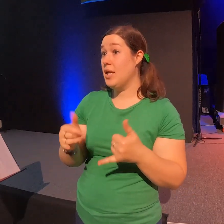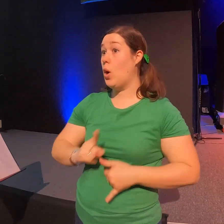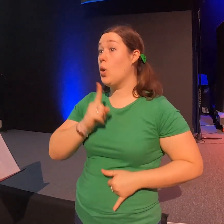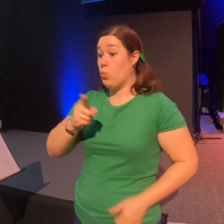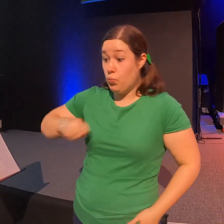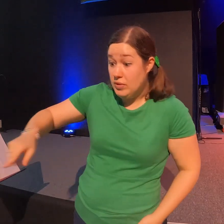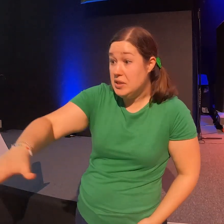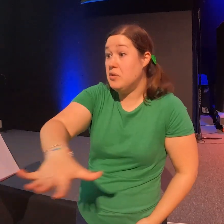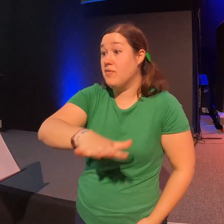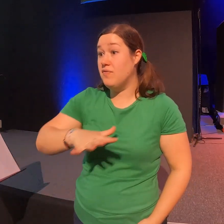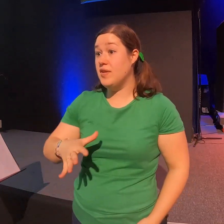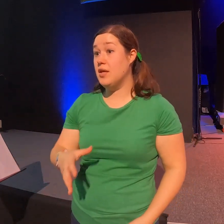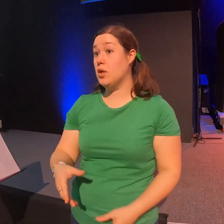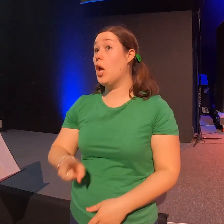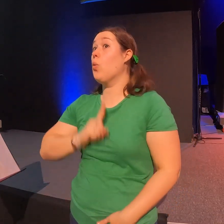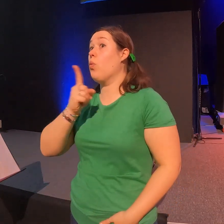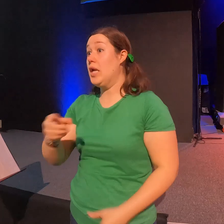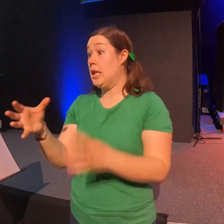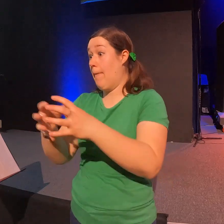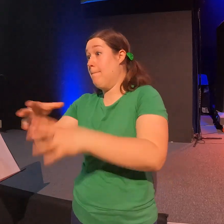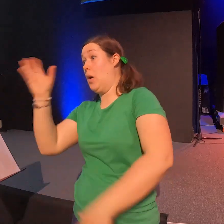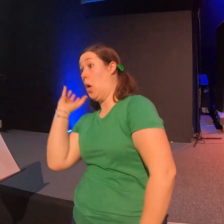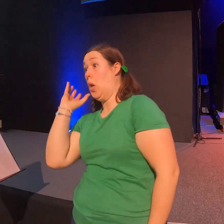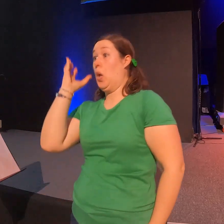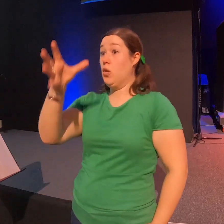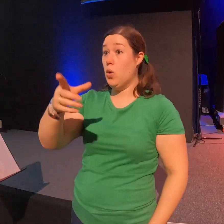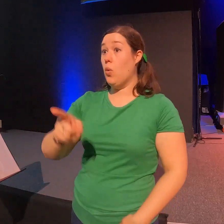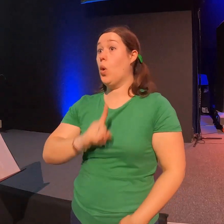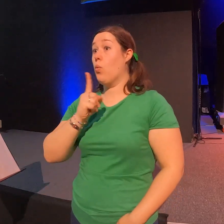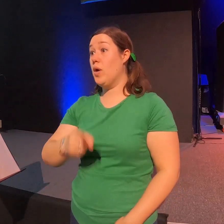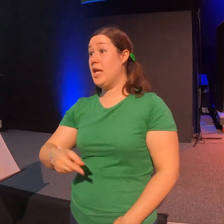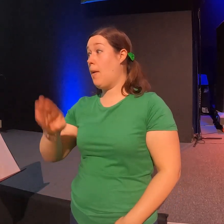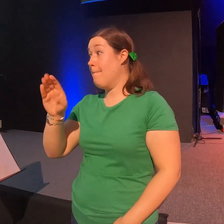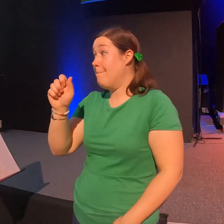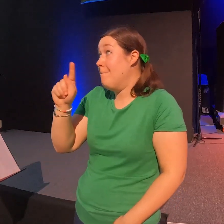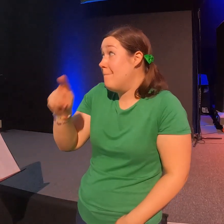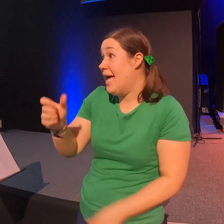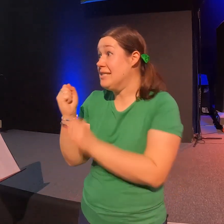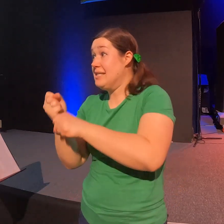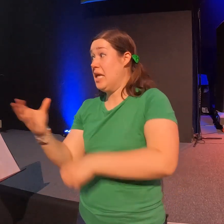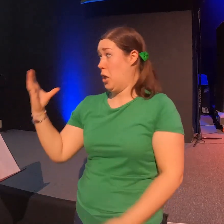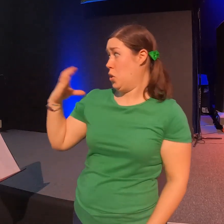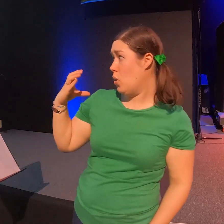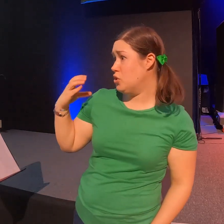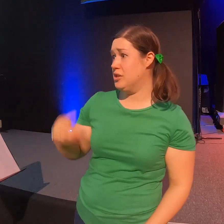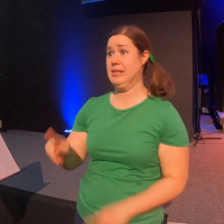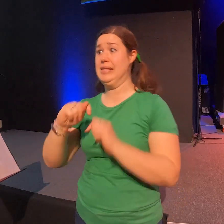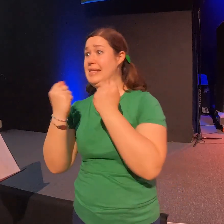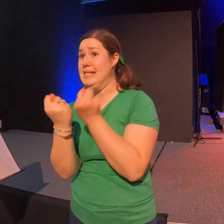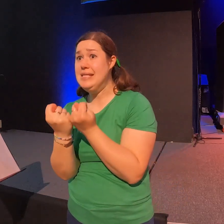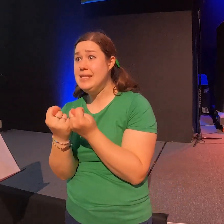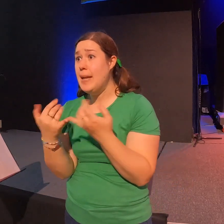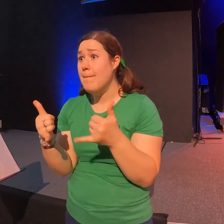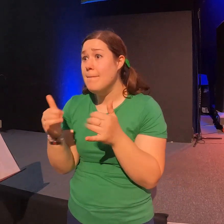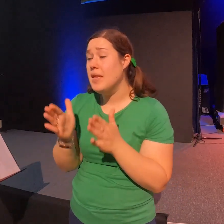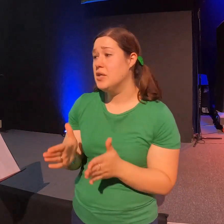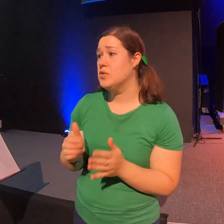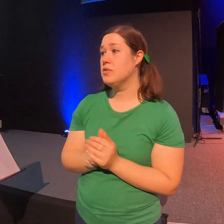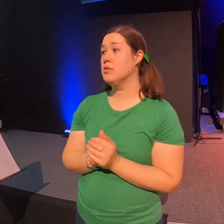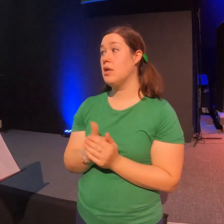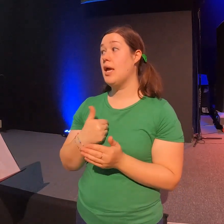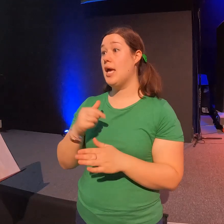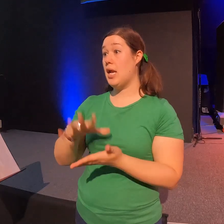to a real catcher, to a real batter, and have real coaches. And I would later, and it would make all the